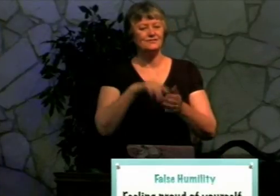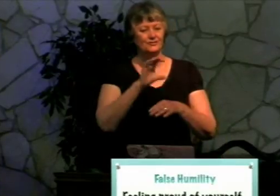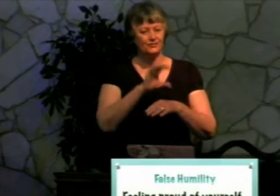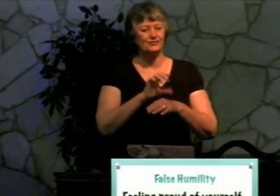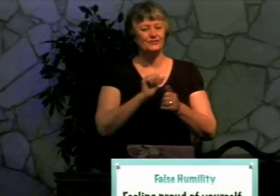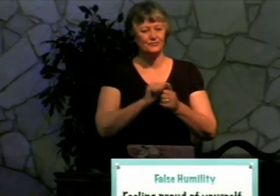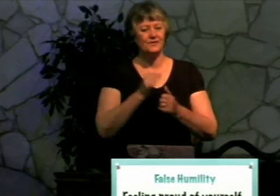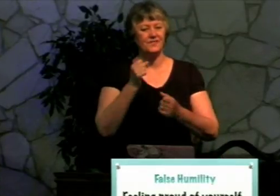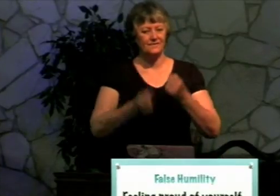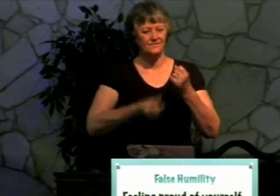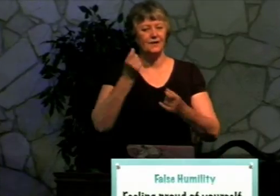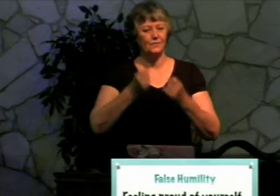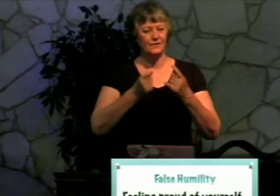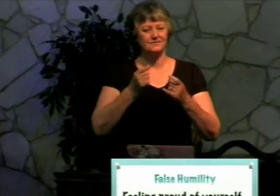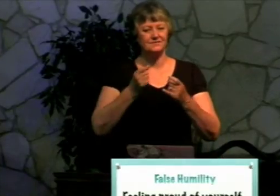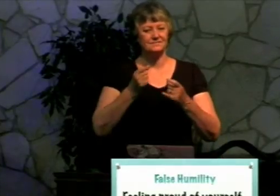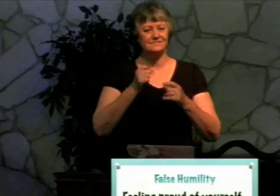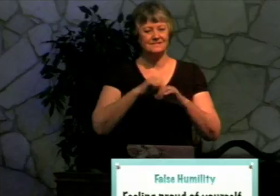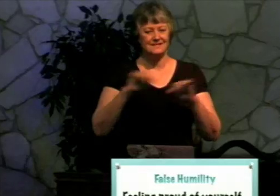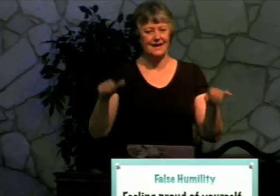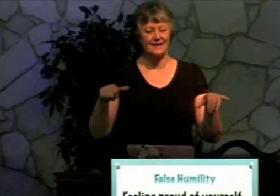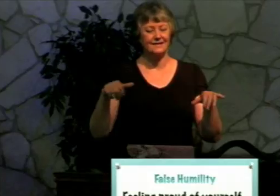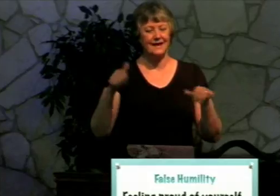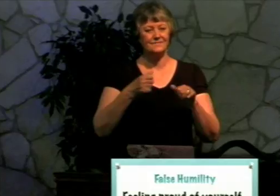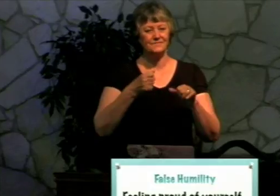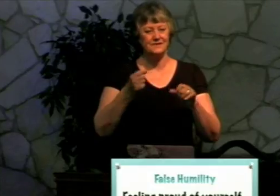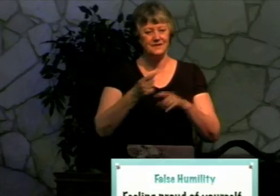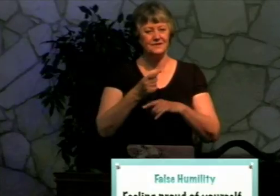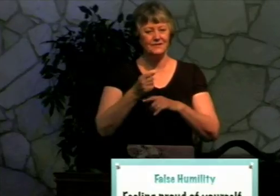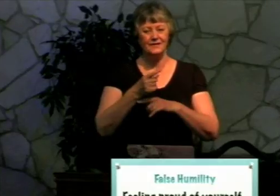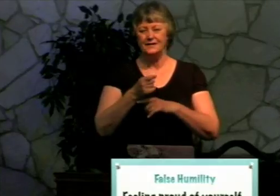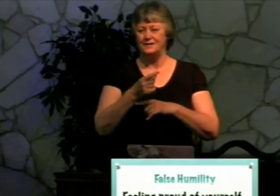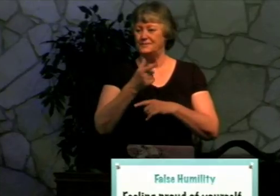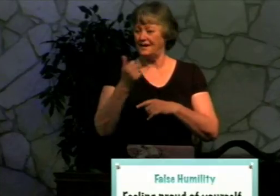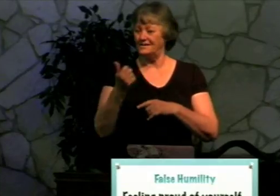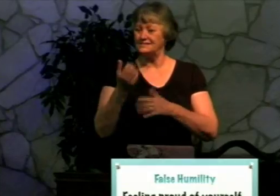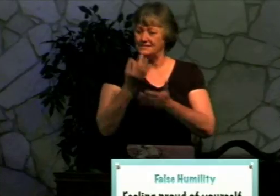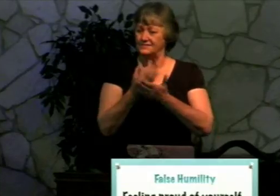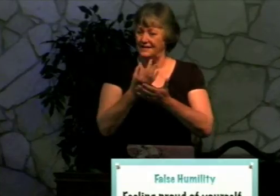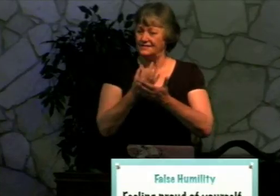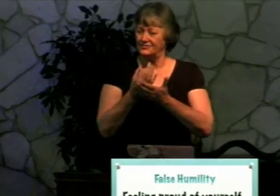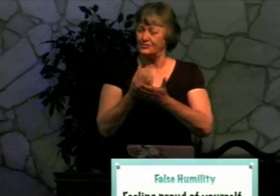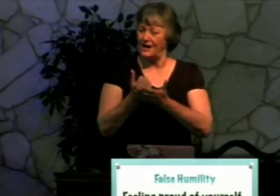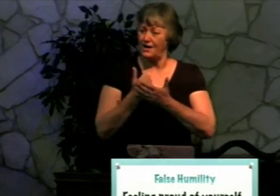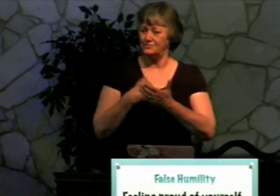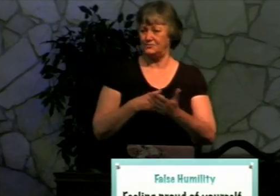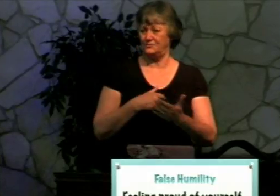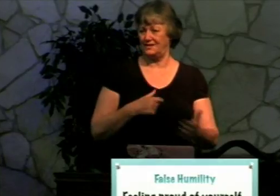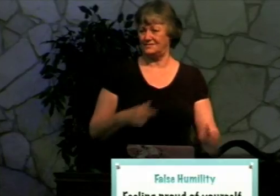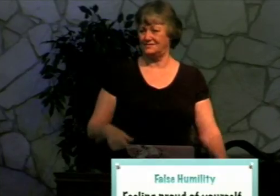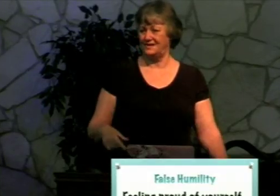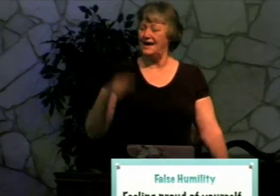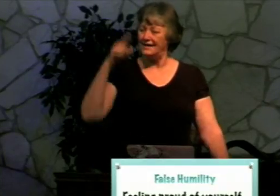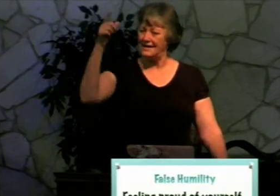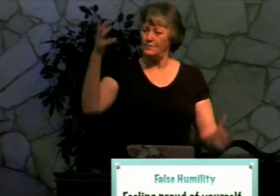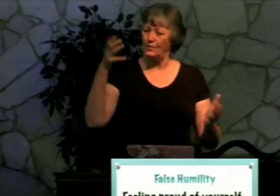this church with that fireworks stand every year because it's a financial help to us. And He